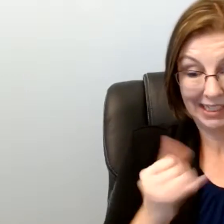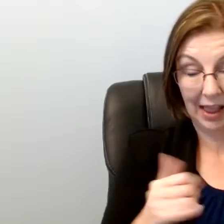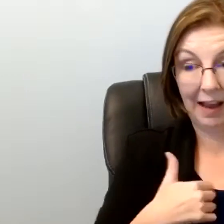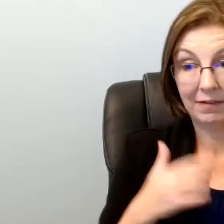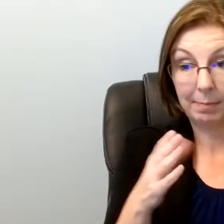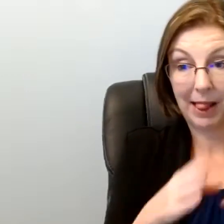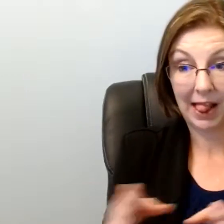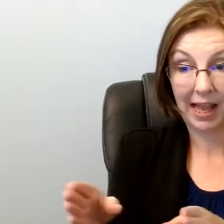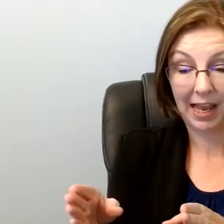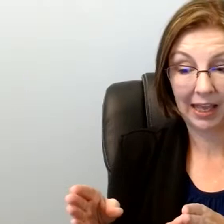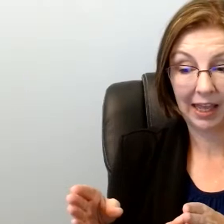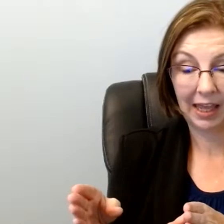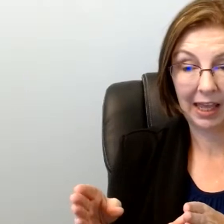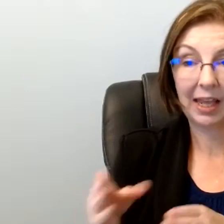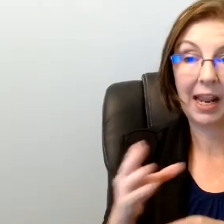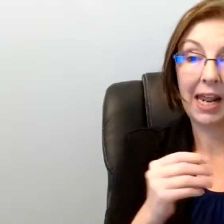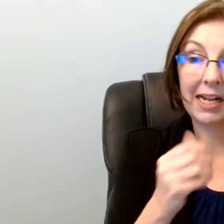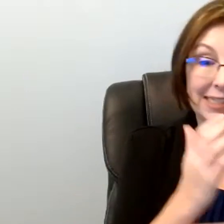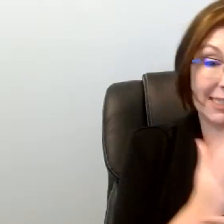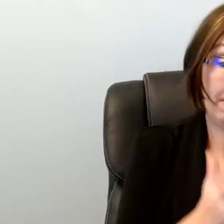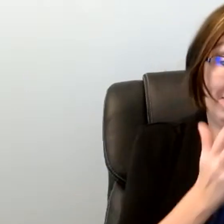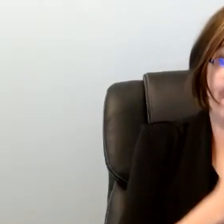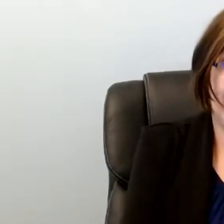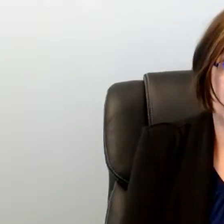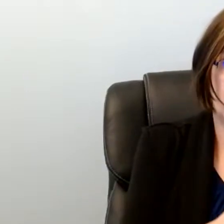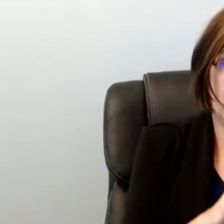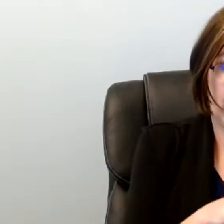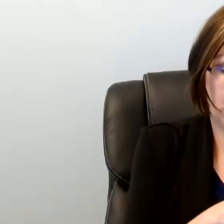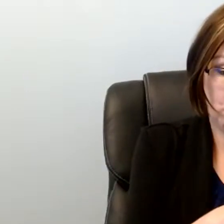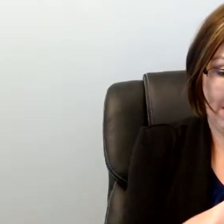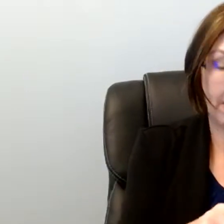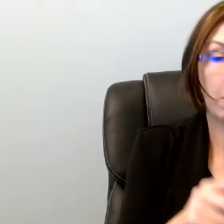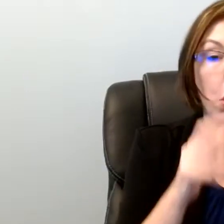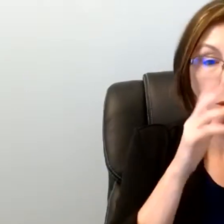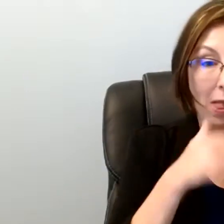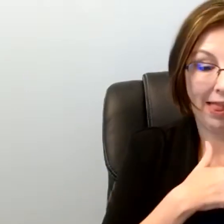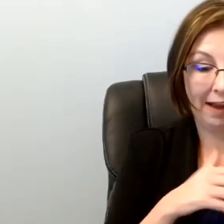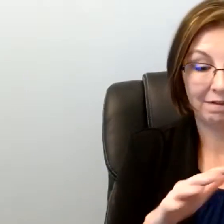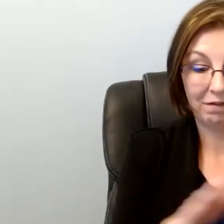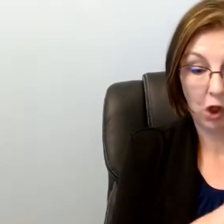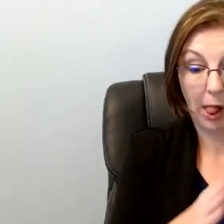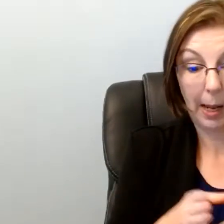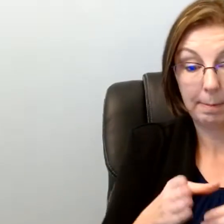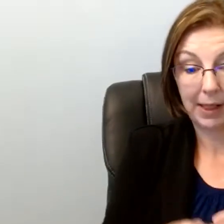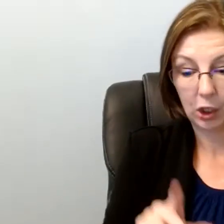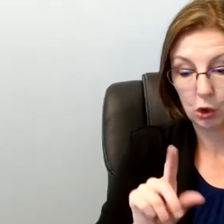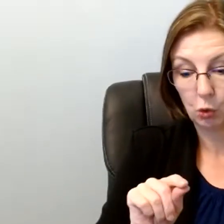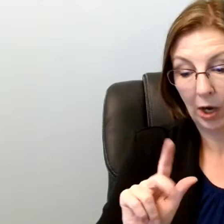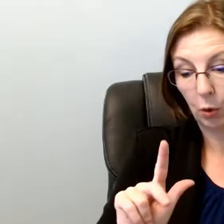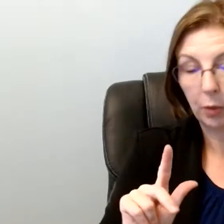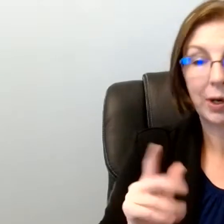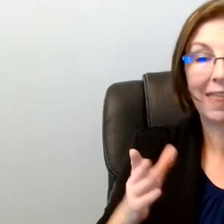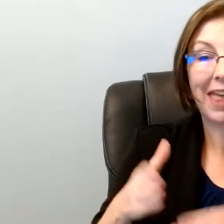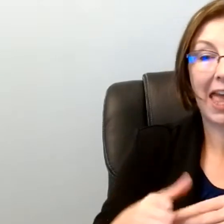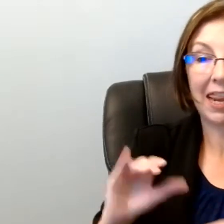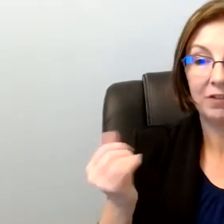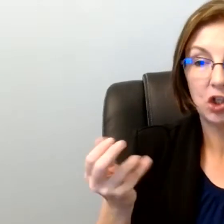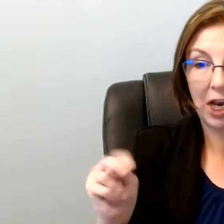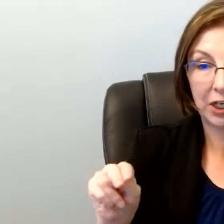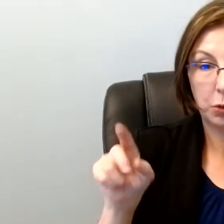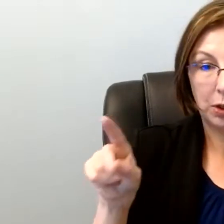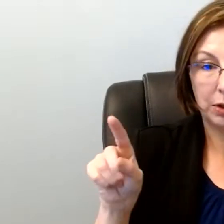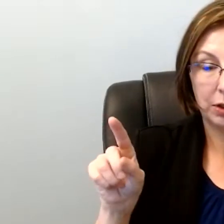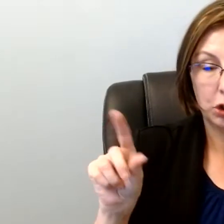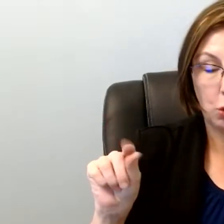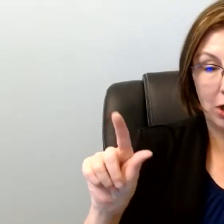being kind of wrapped up. So we will receive a full 2023 budget report in the January meeting. Second,